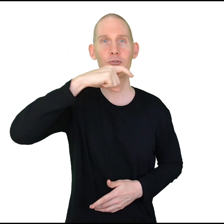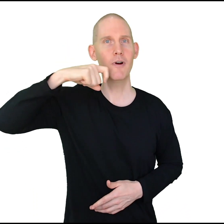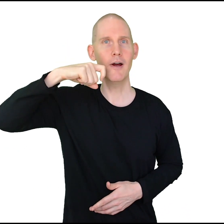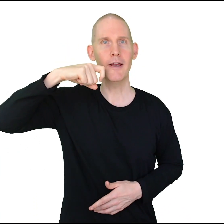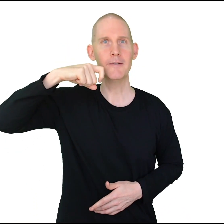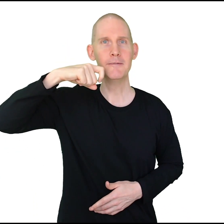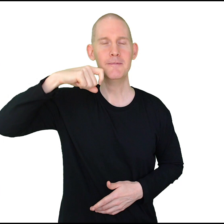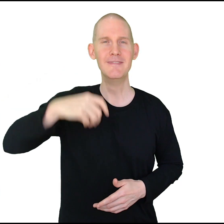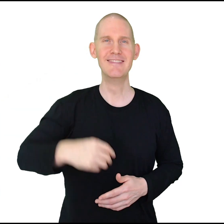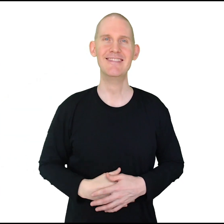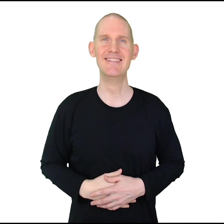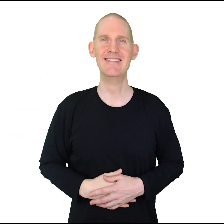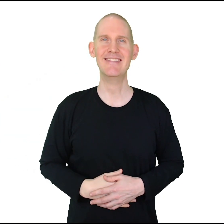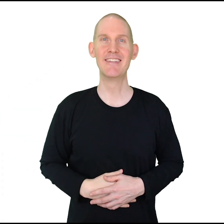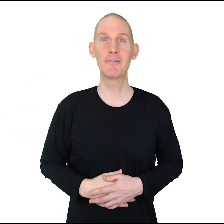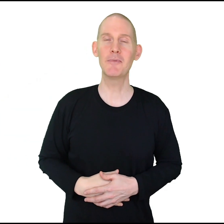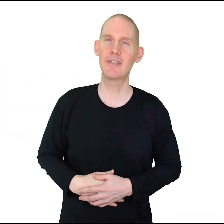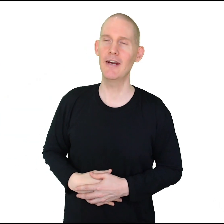Dry. From the side,